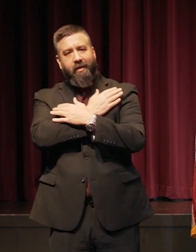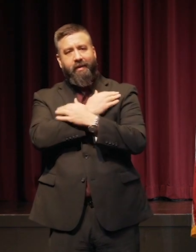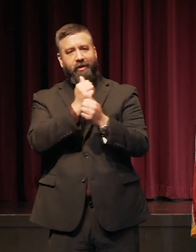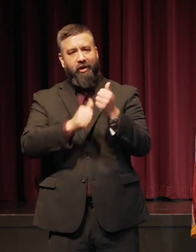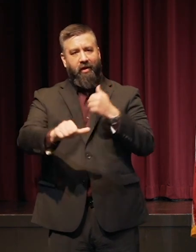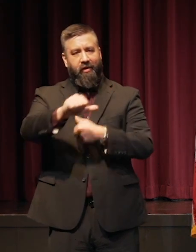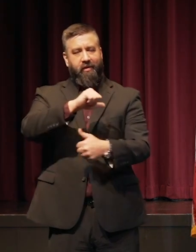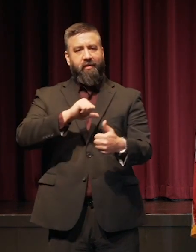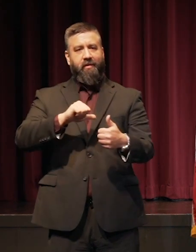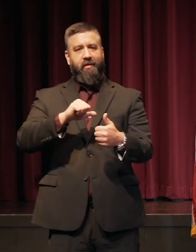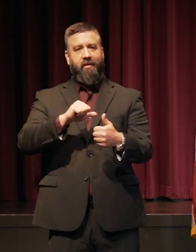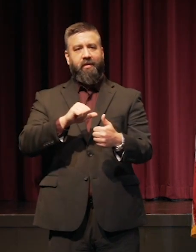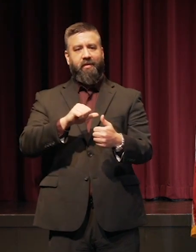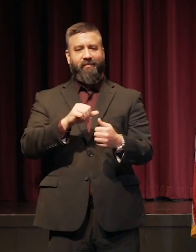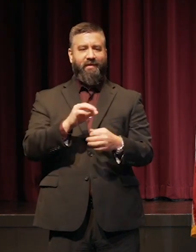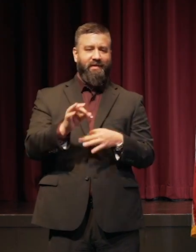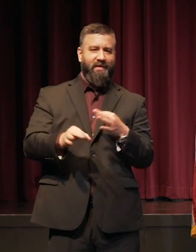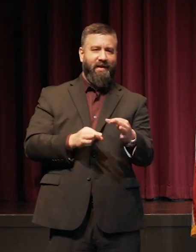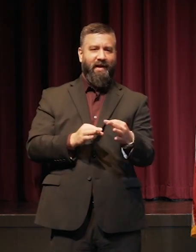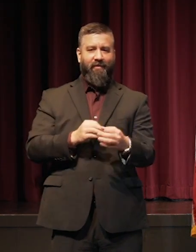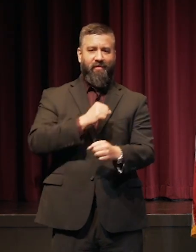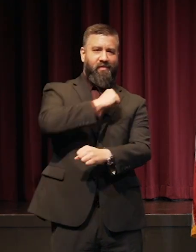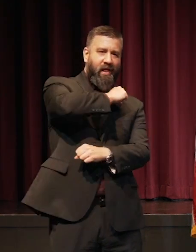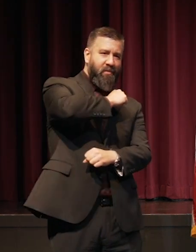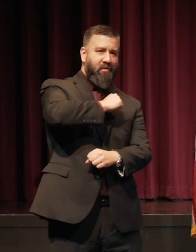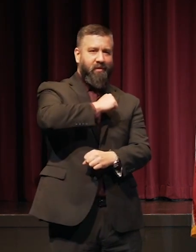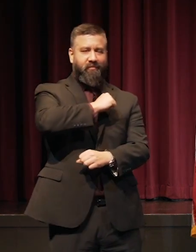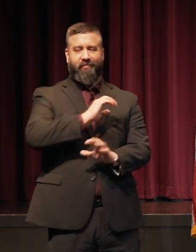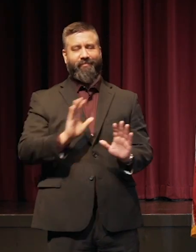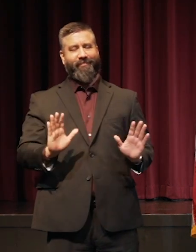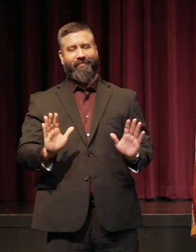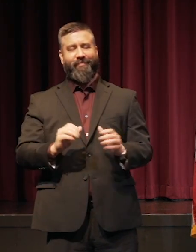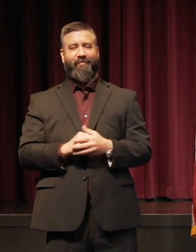another instead of just giving an elbow.